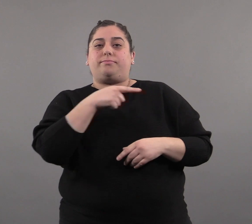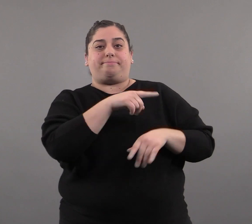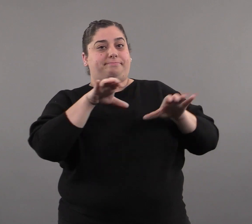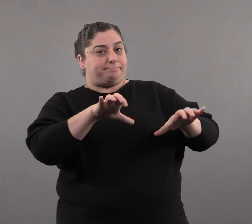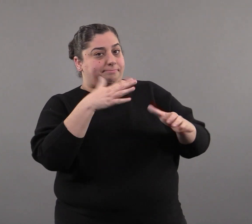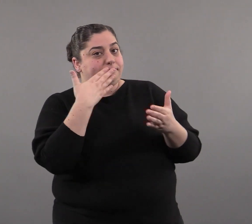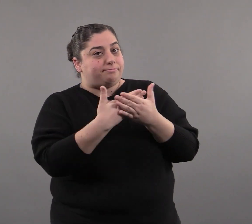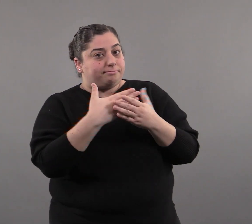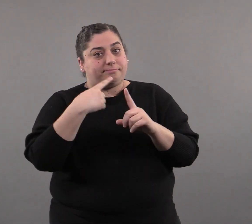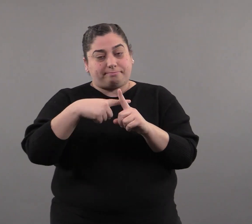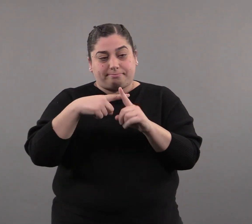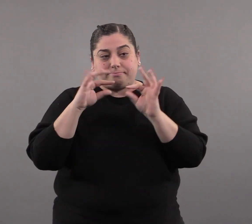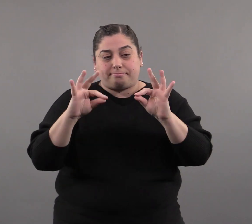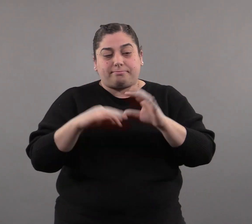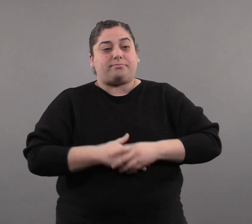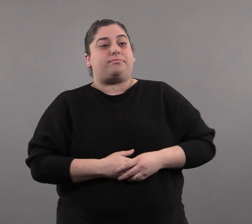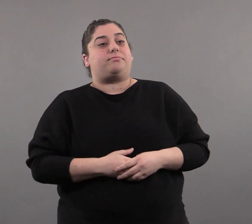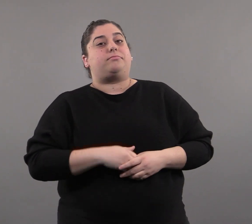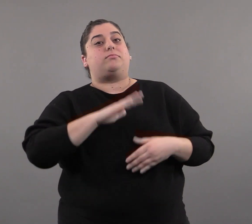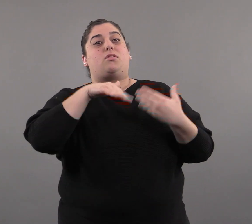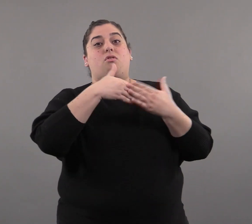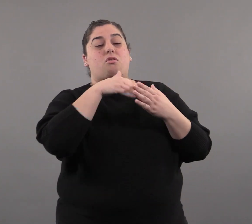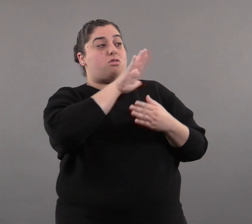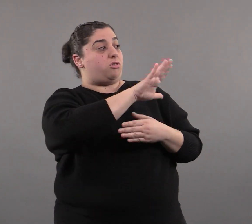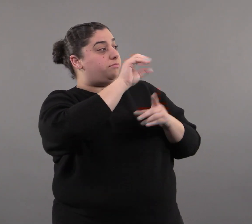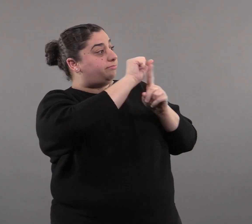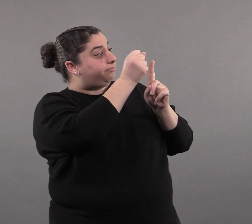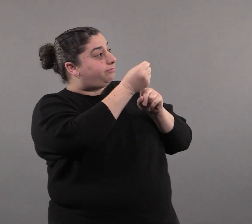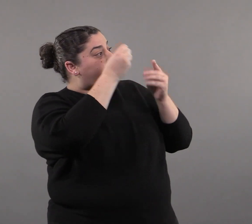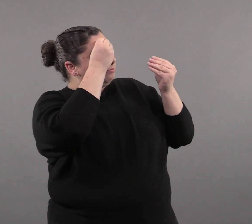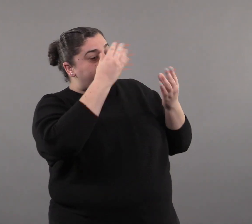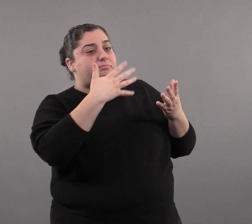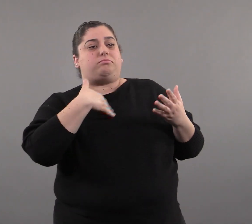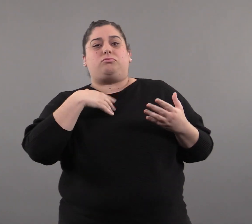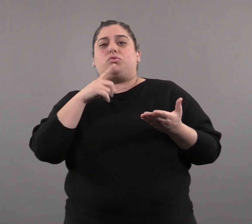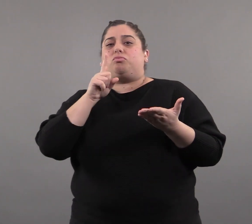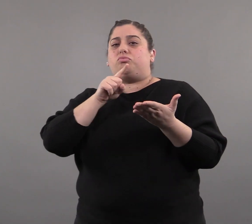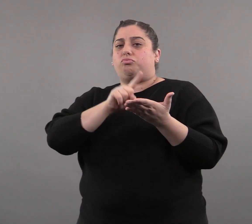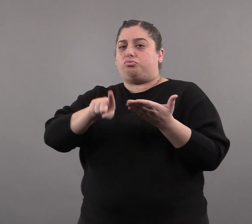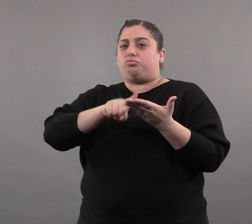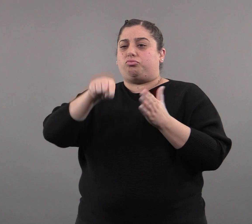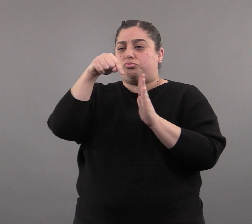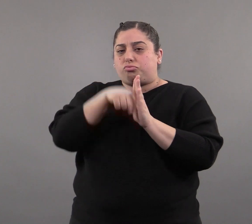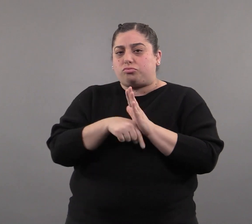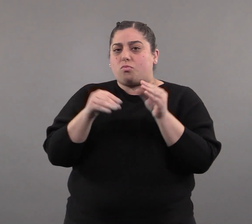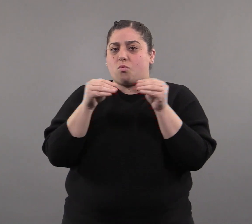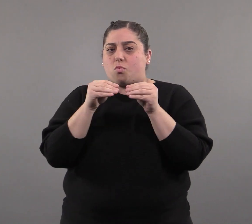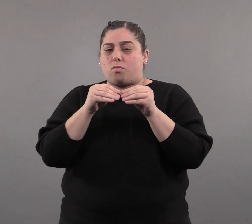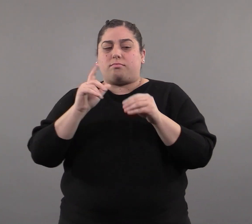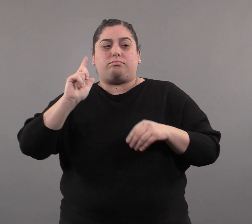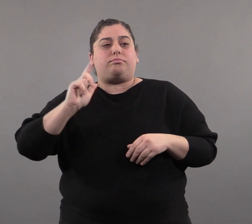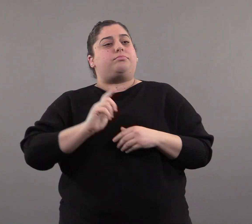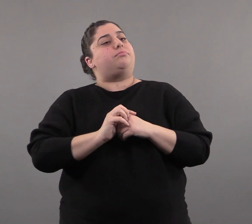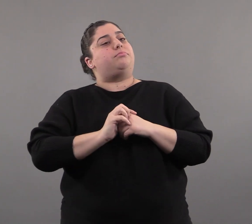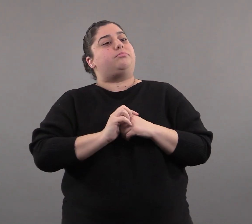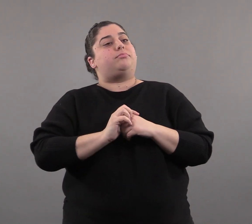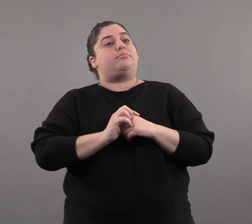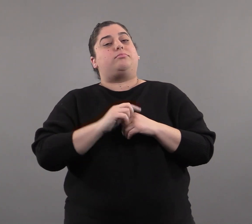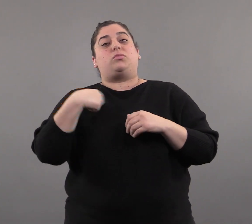under investigation. All precautions are being taken to limit the spread of this infection and to protect the public's